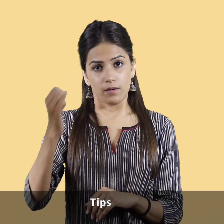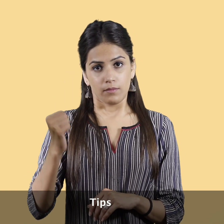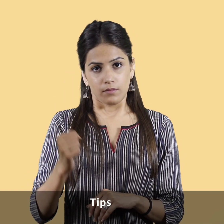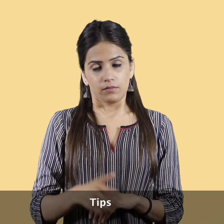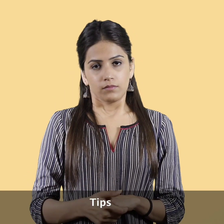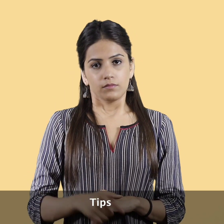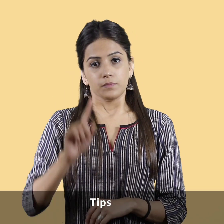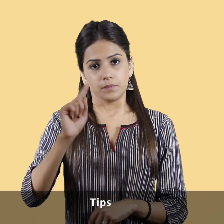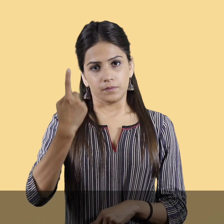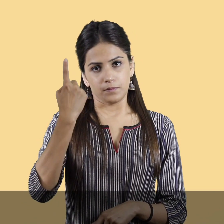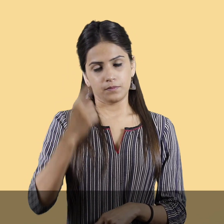Tips.